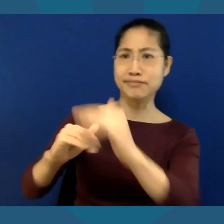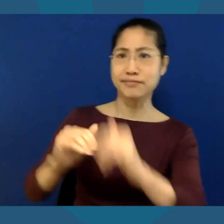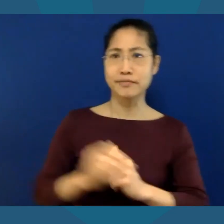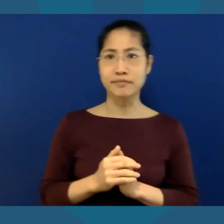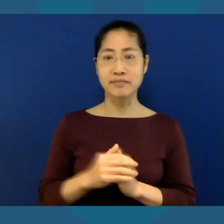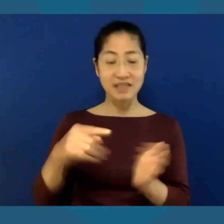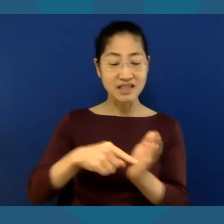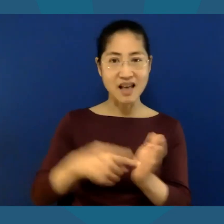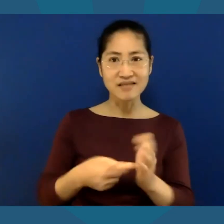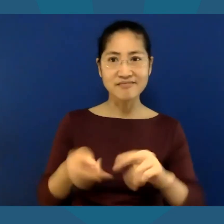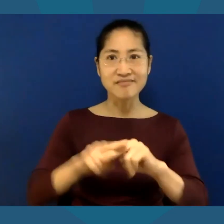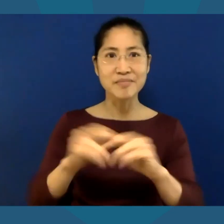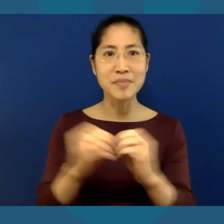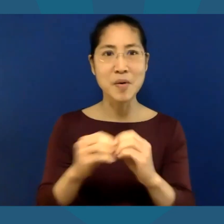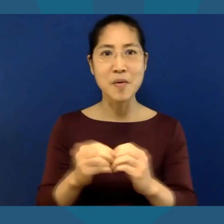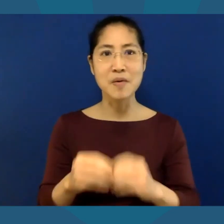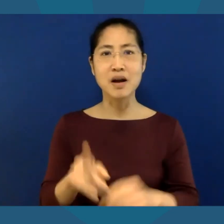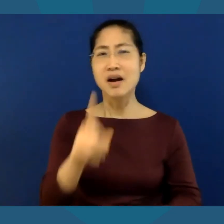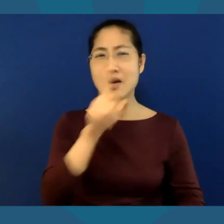and create debt.